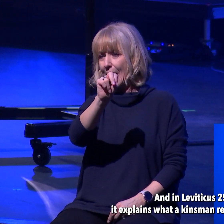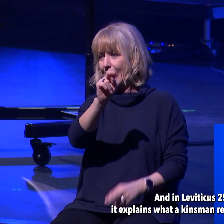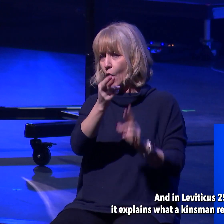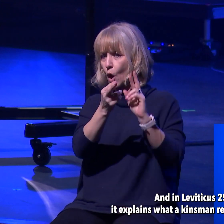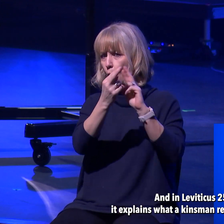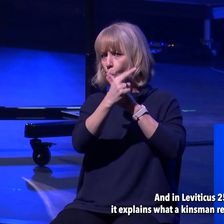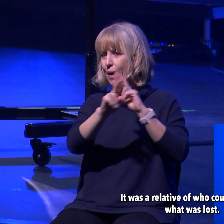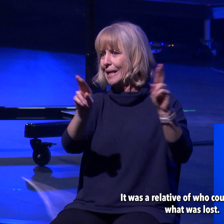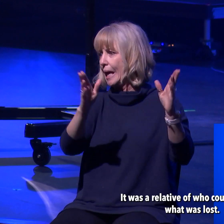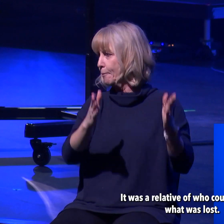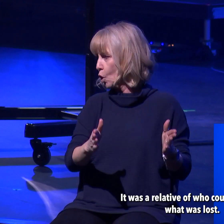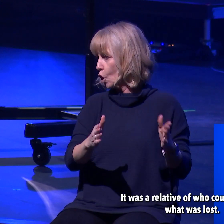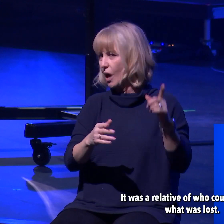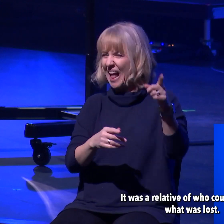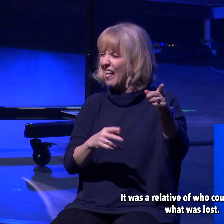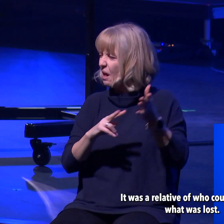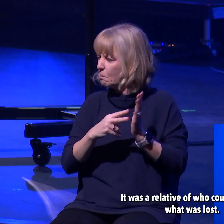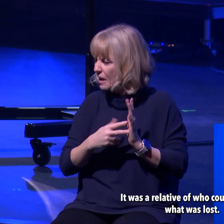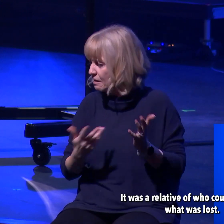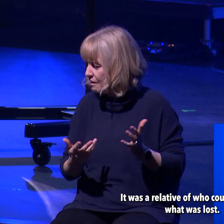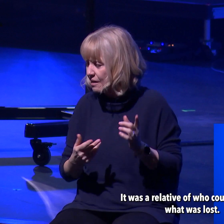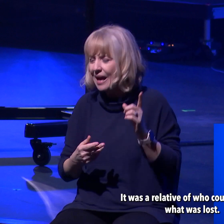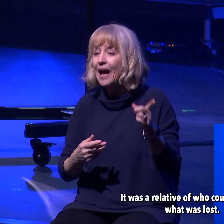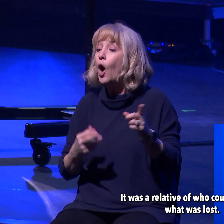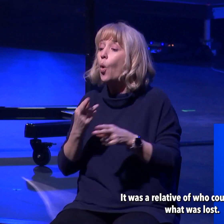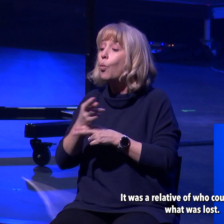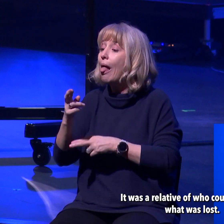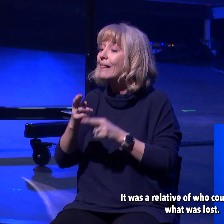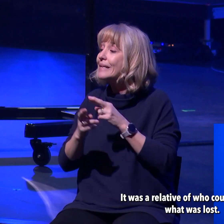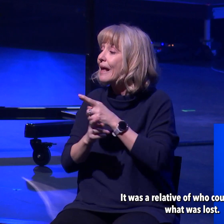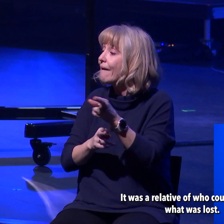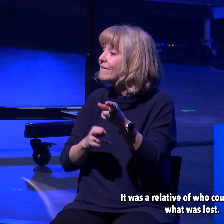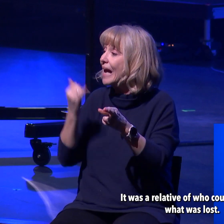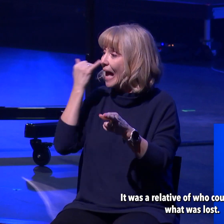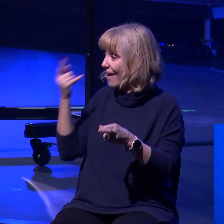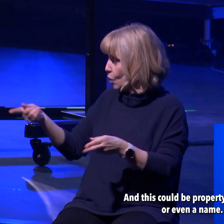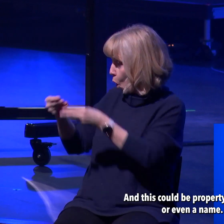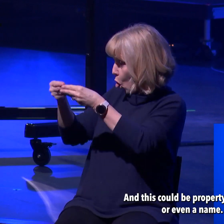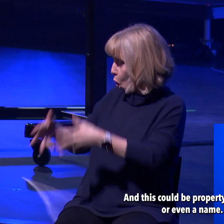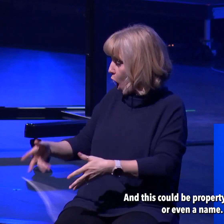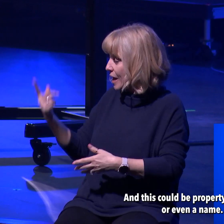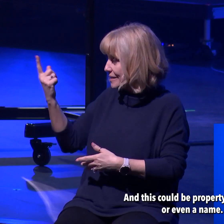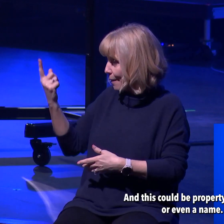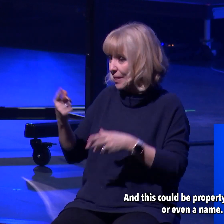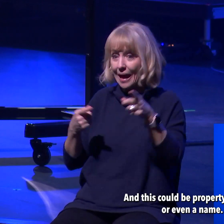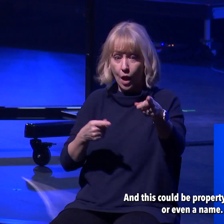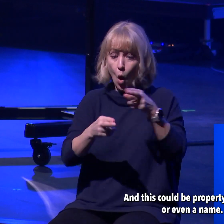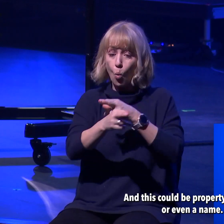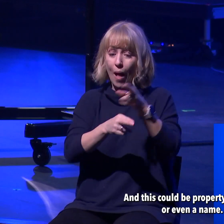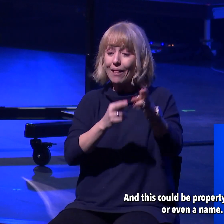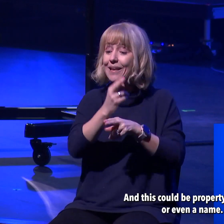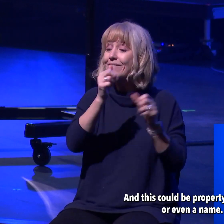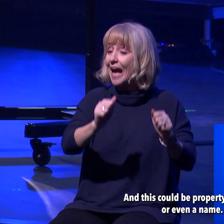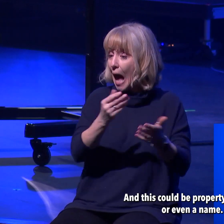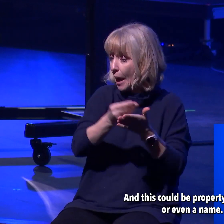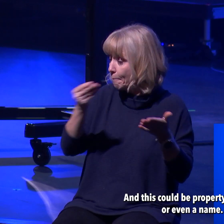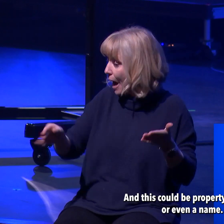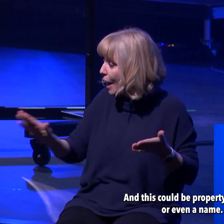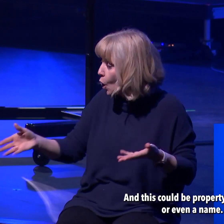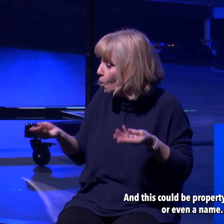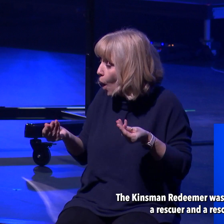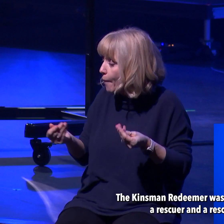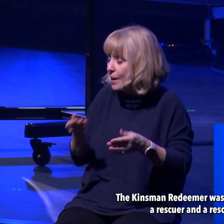kinsman redeemer was. It was a relative who could redeem what was lost. And this could be property, freedom, or even a